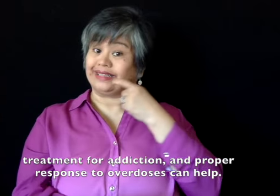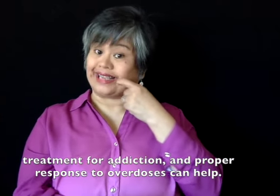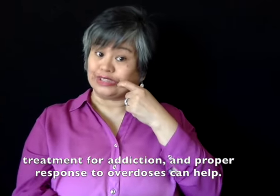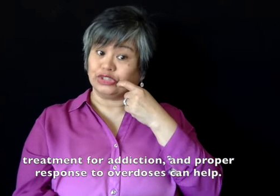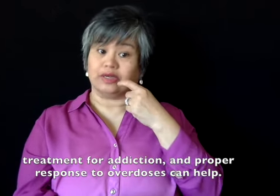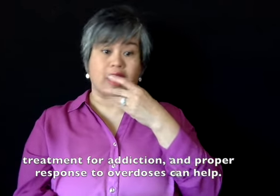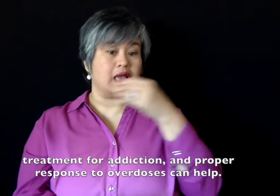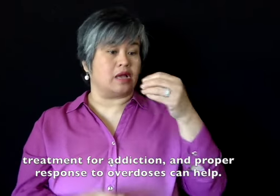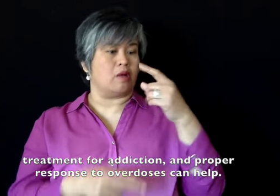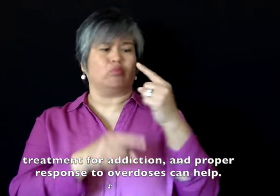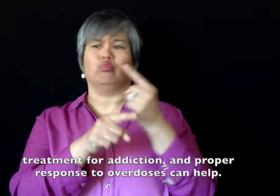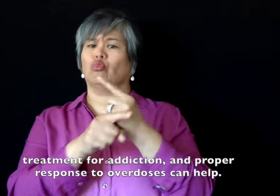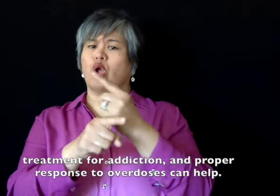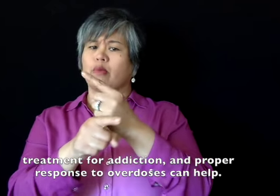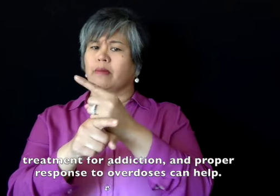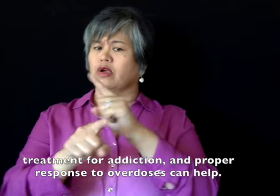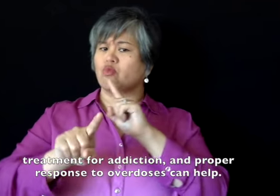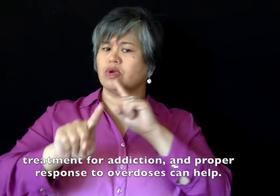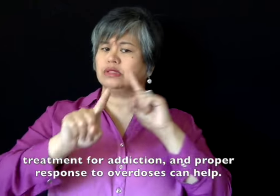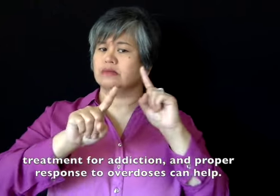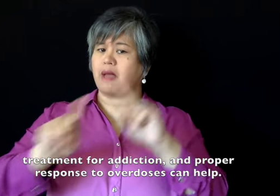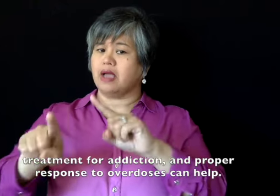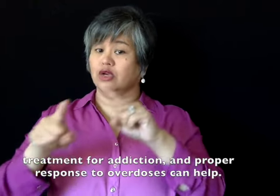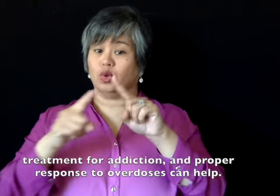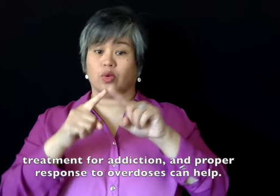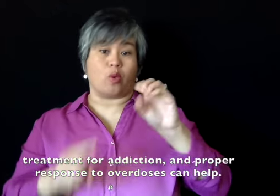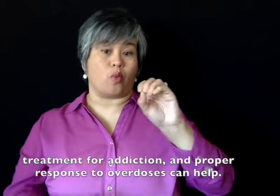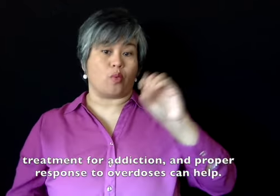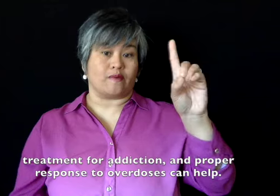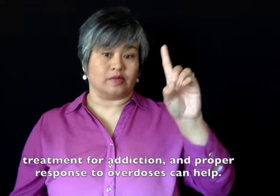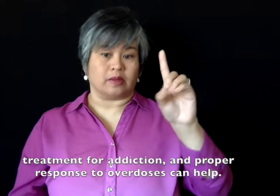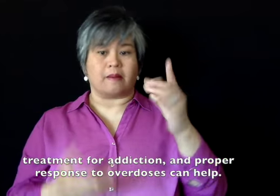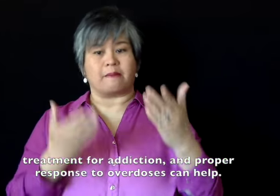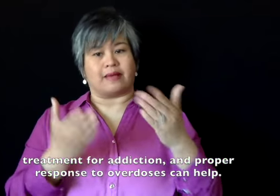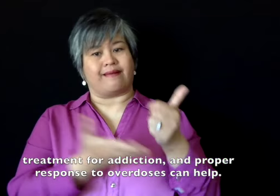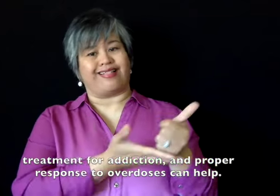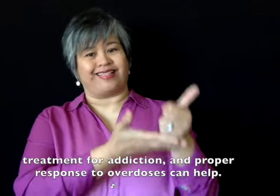and treatment for addiction and proper response to overdoses can help.